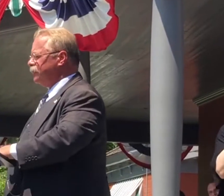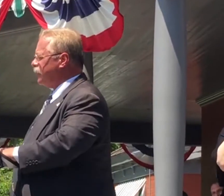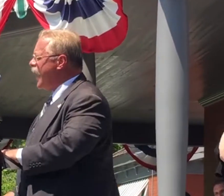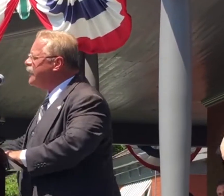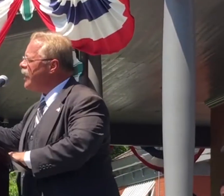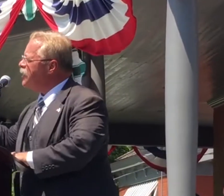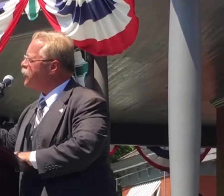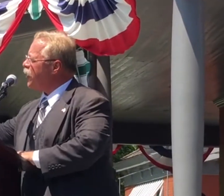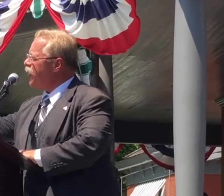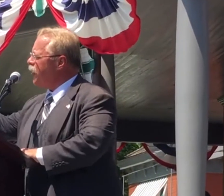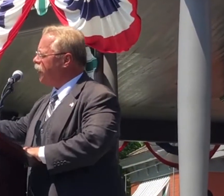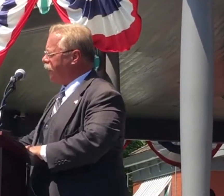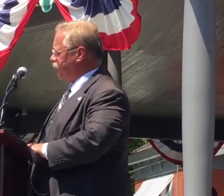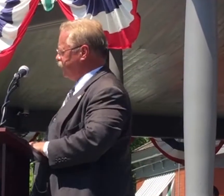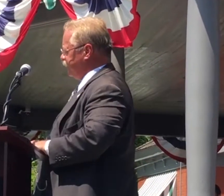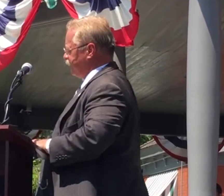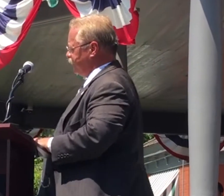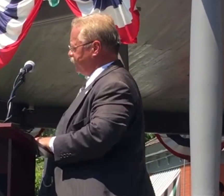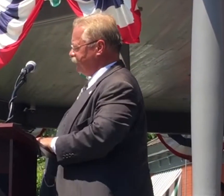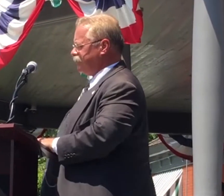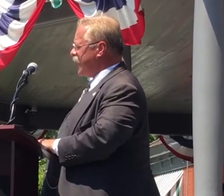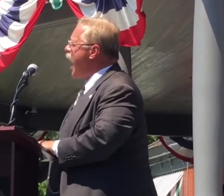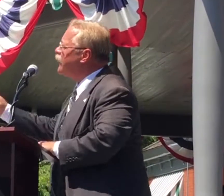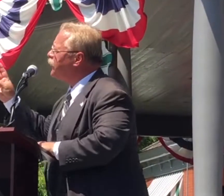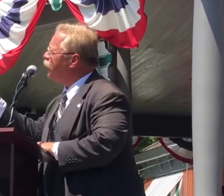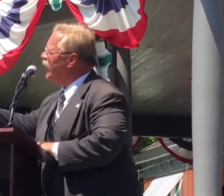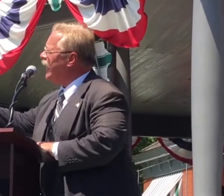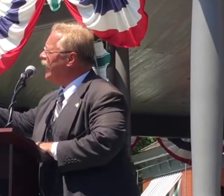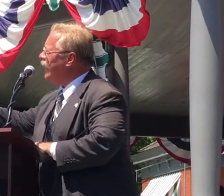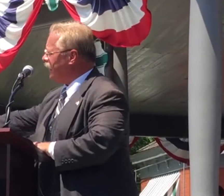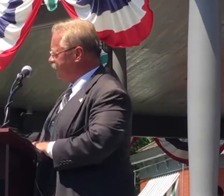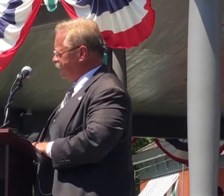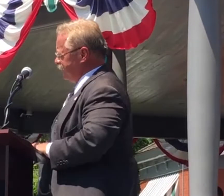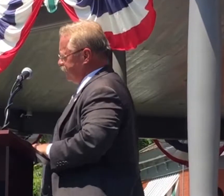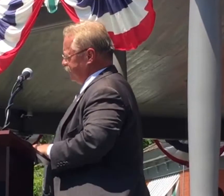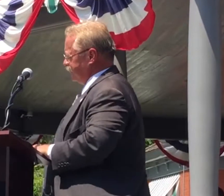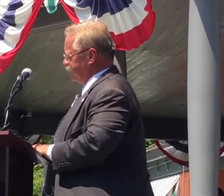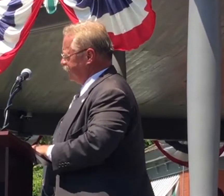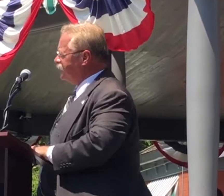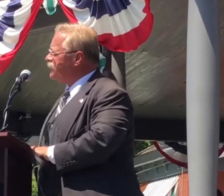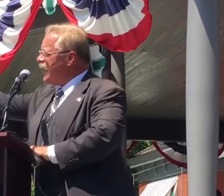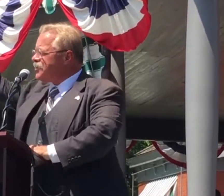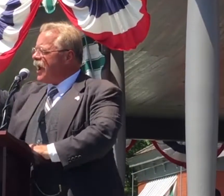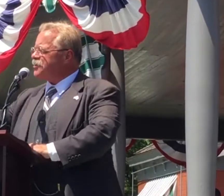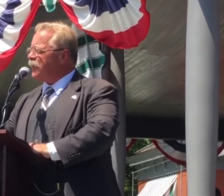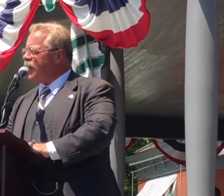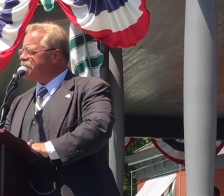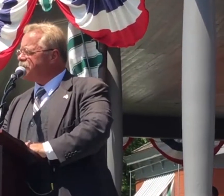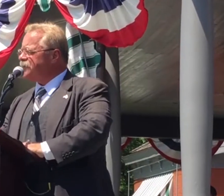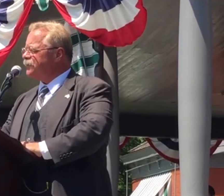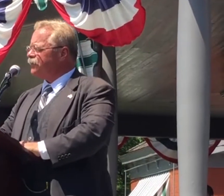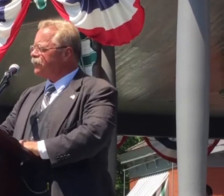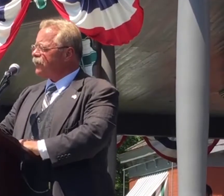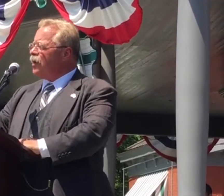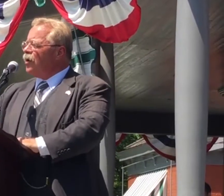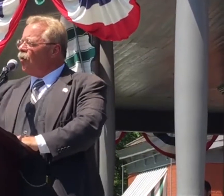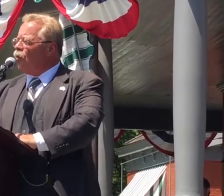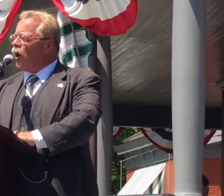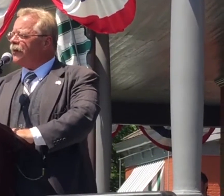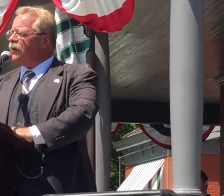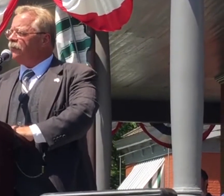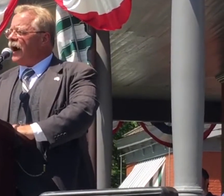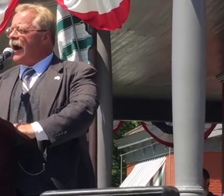New York. I came in 3rd. Out of 3. That's last